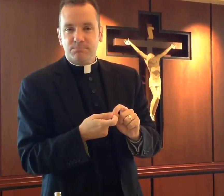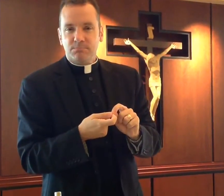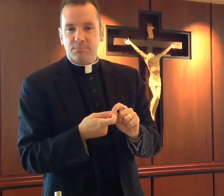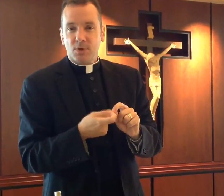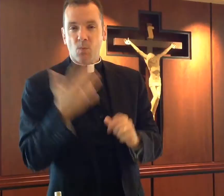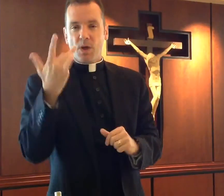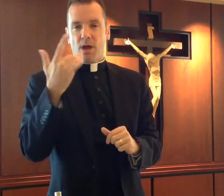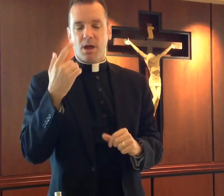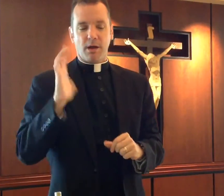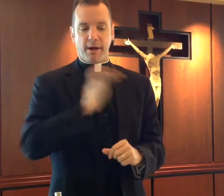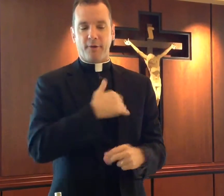us.